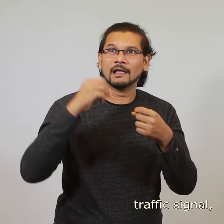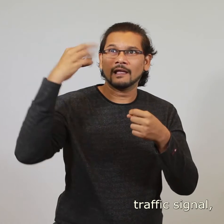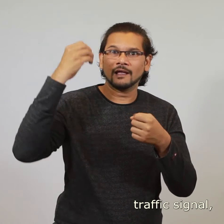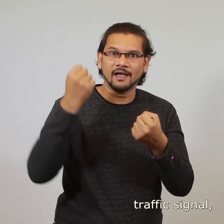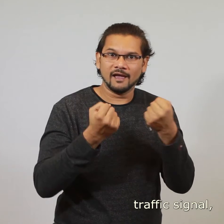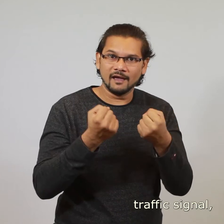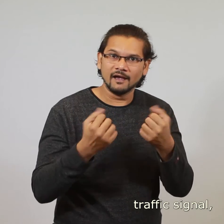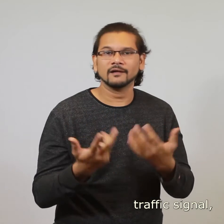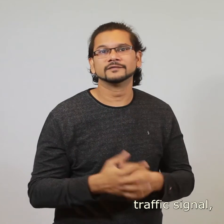traffic signals,